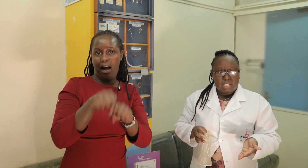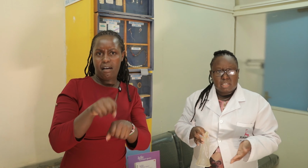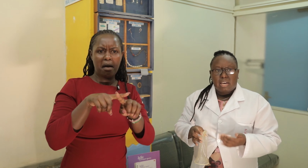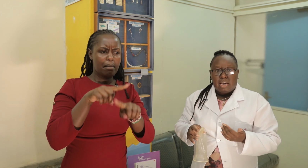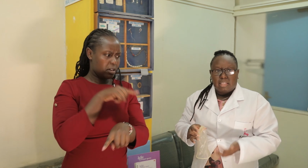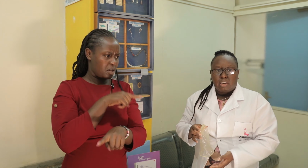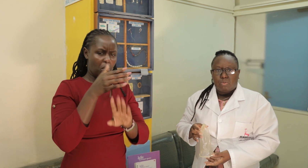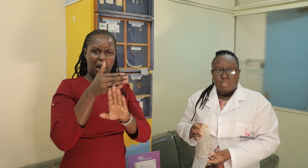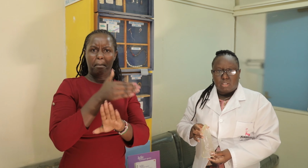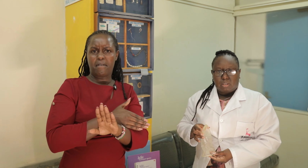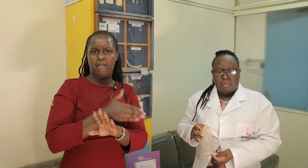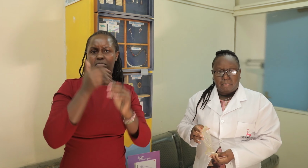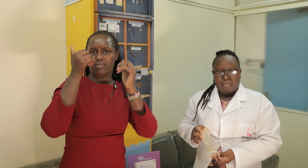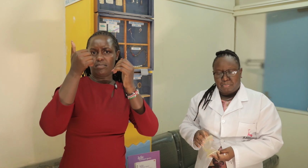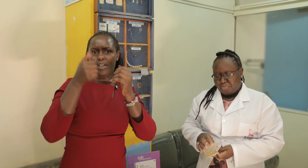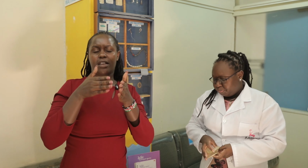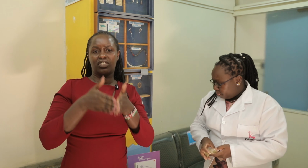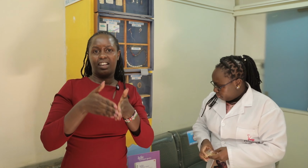before sex and then use it.